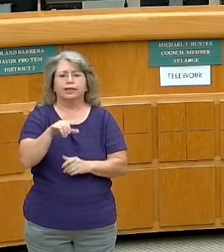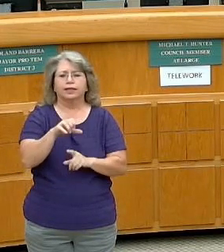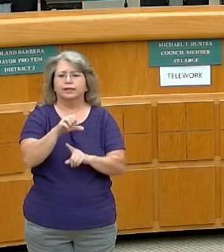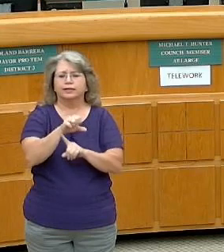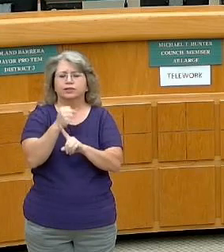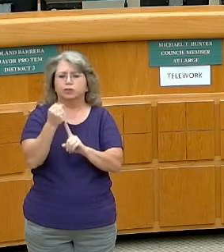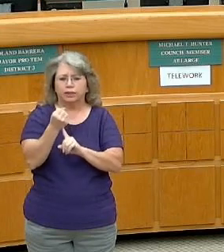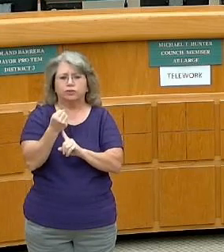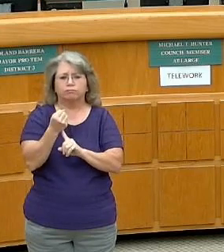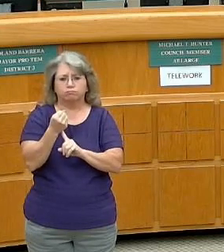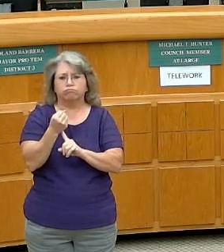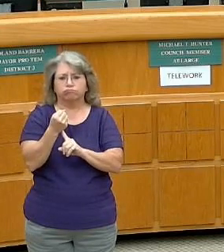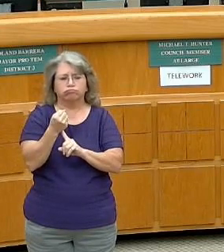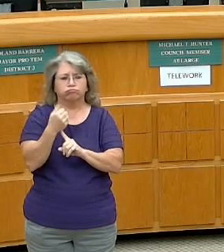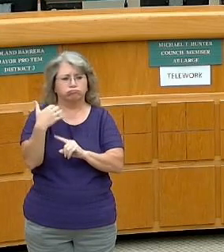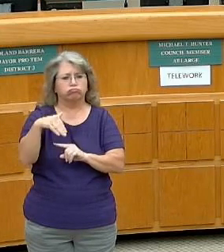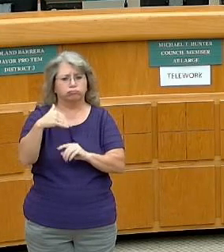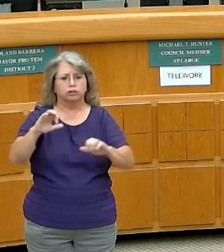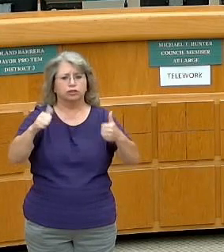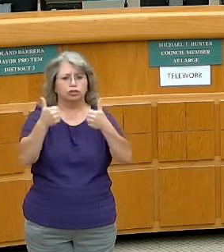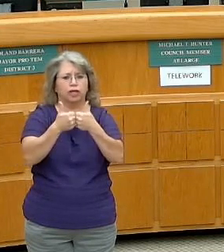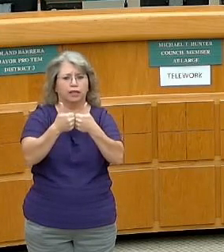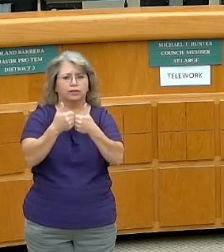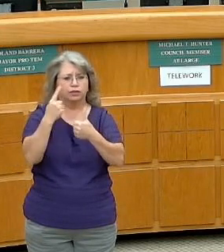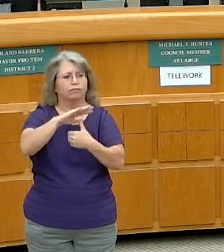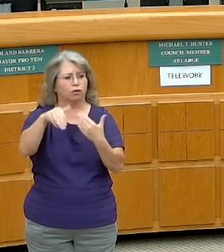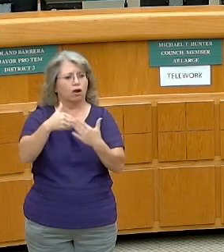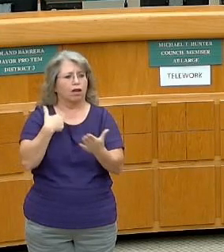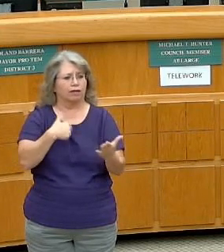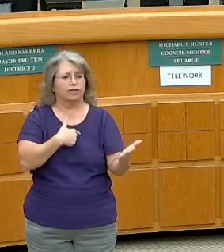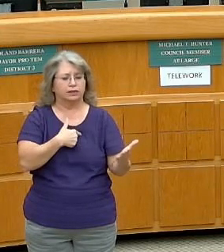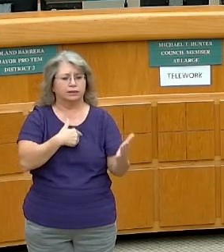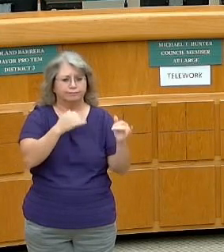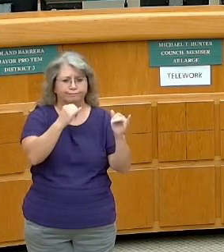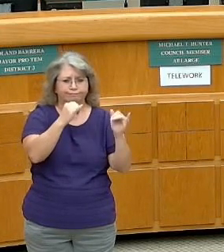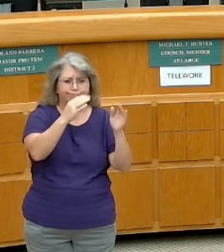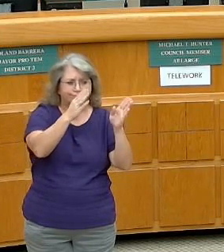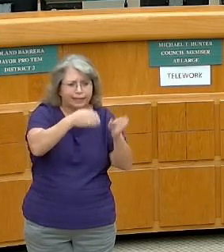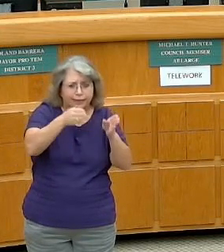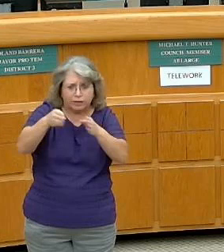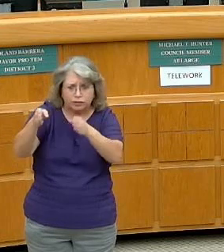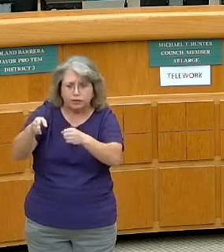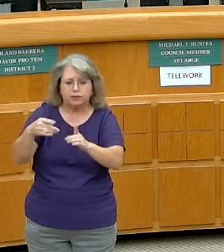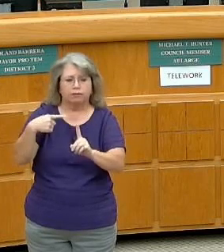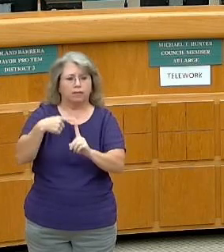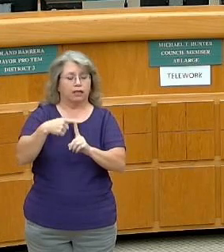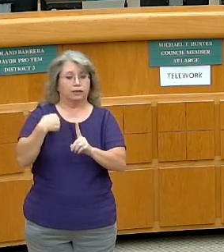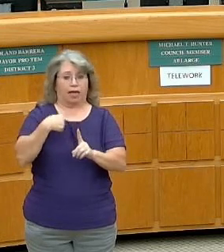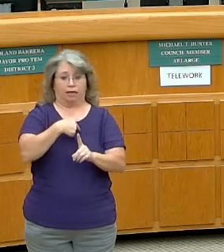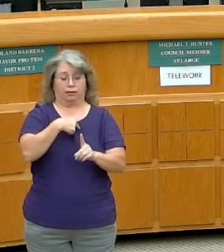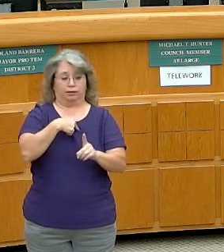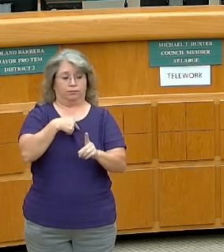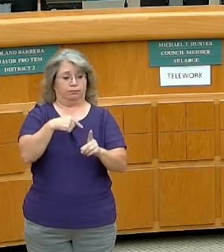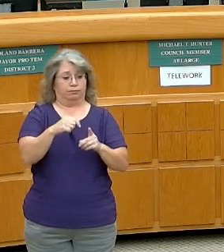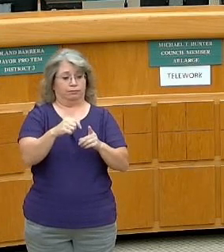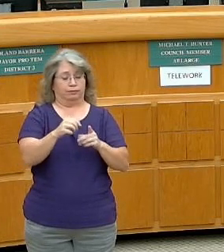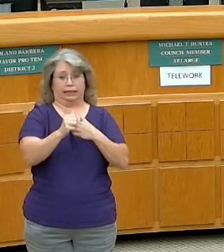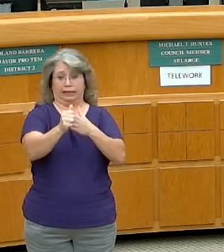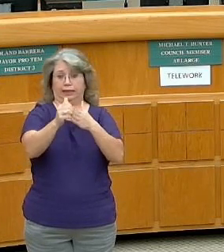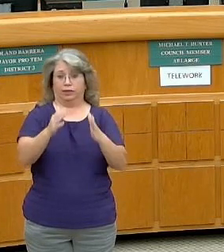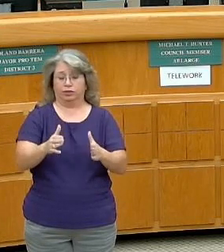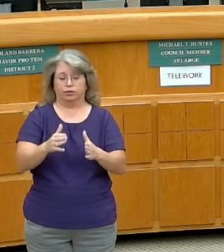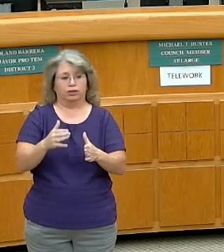challenging situation for all of us individually, as leaders, something that was certainly not foreseeable